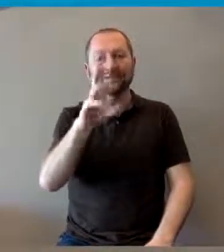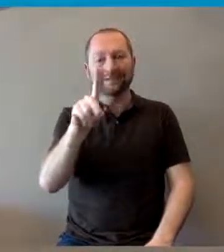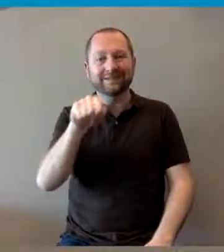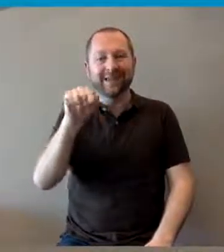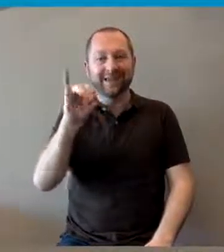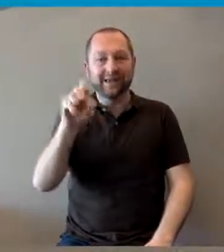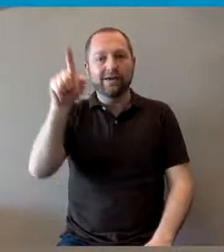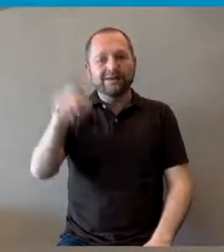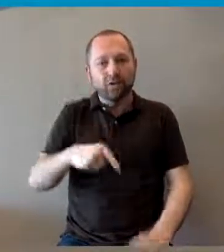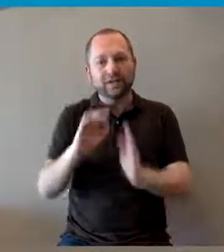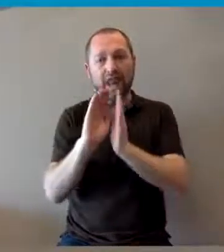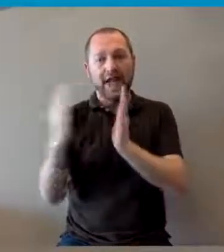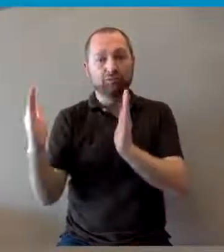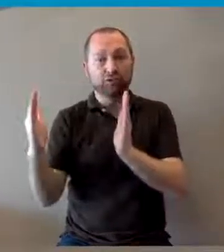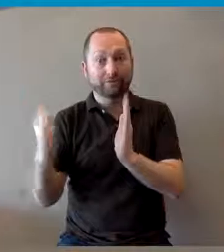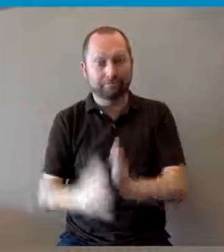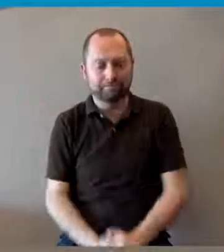www.ucd.ie/library.